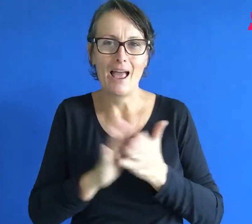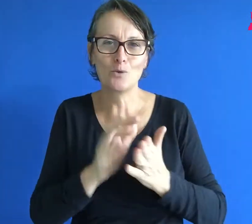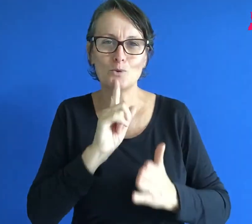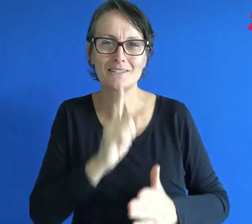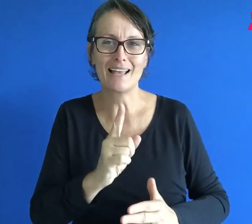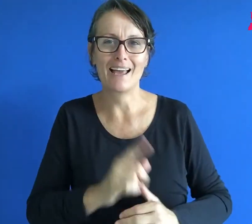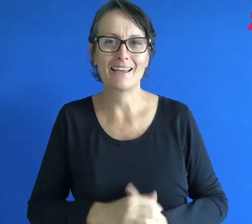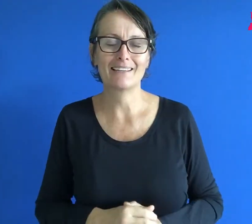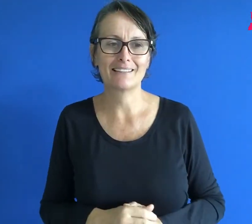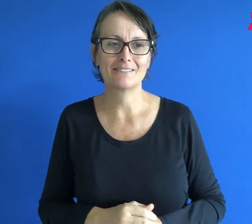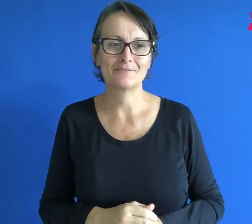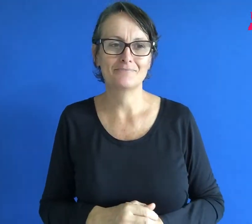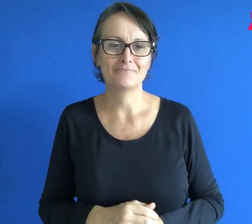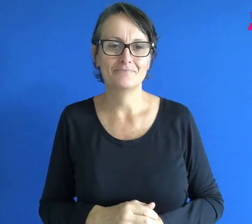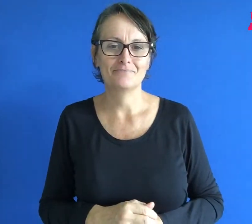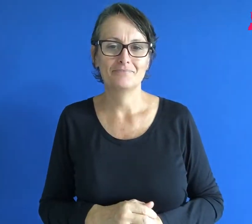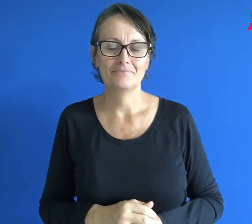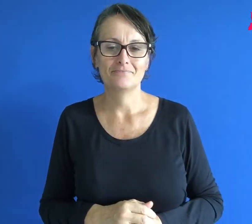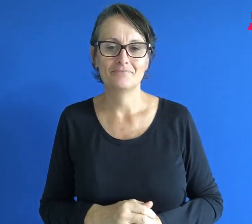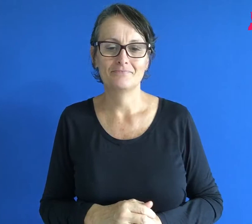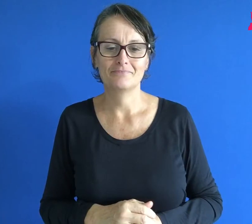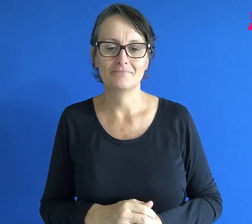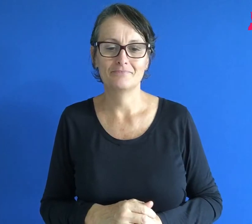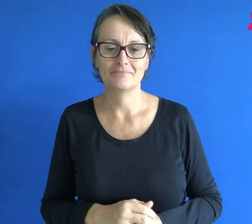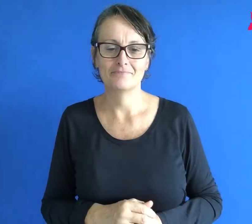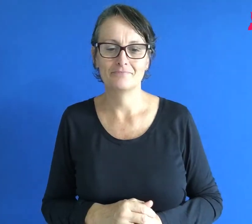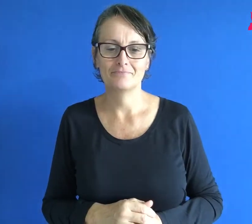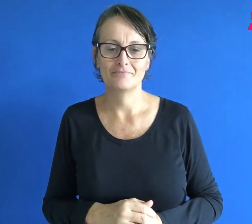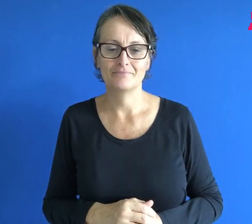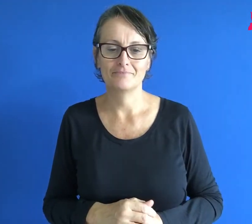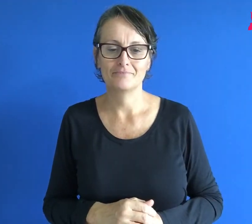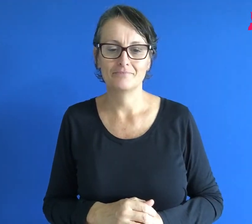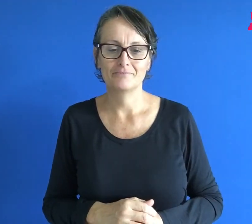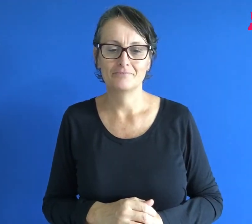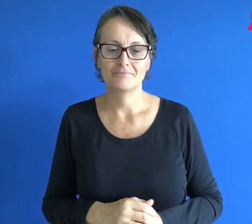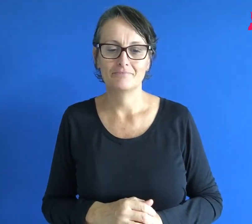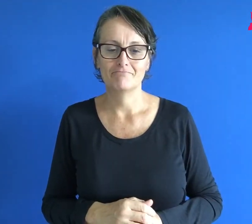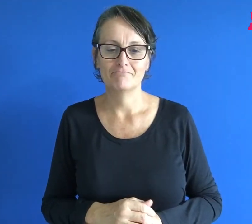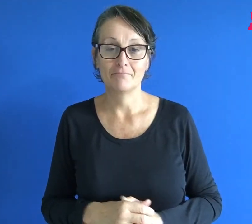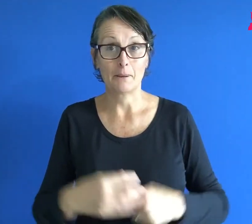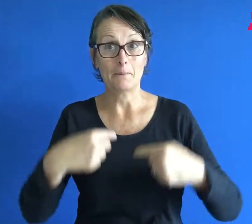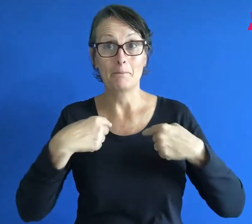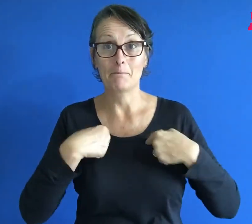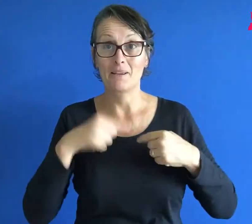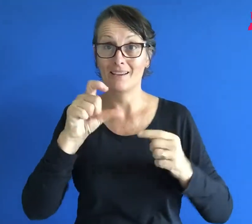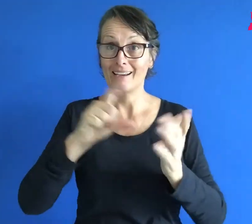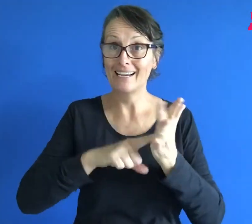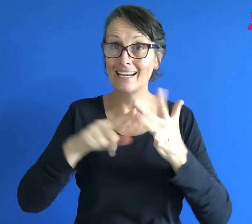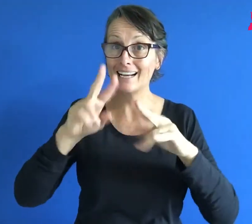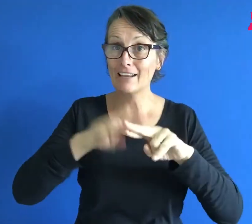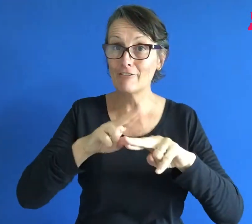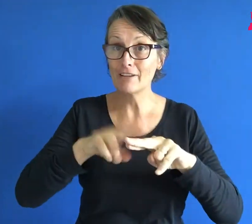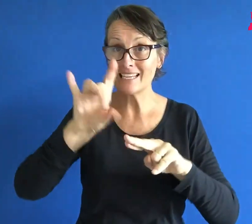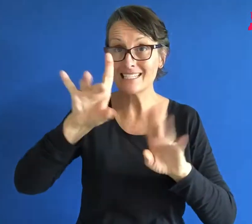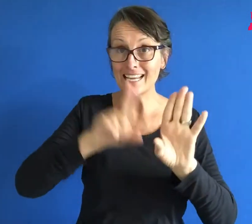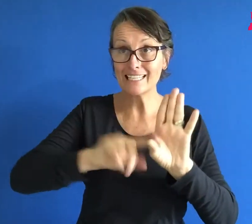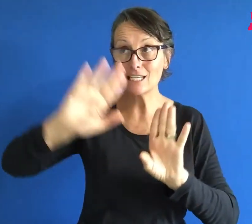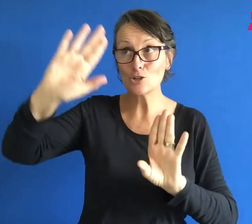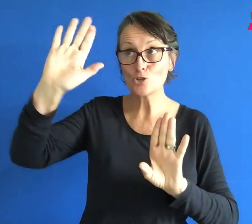impression I get is that the Clifford of 10 years ago is a profoundly different person to the one I'm talking to